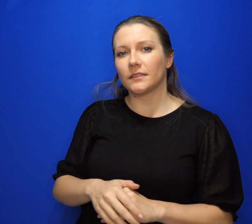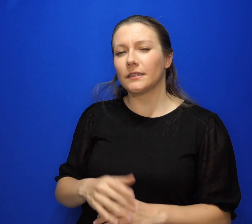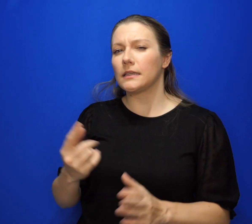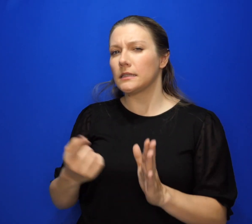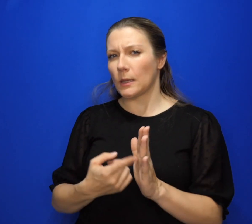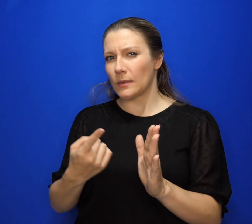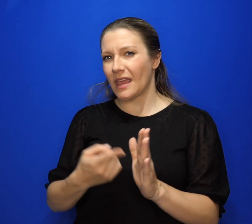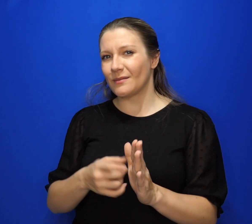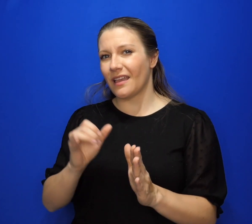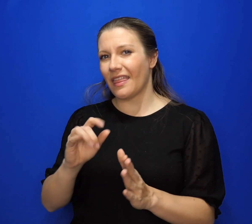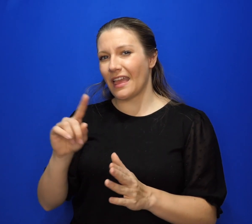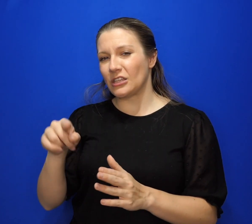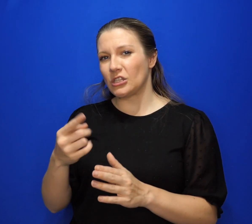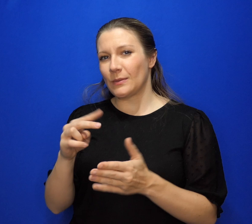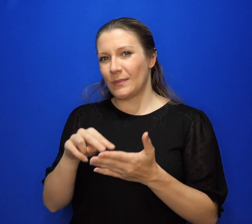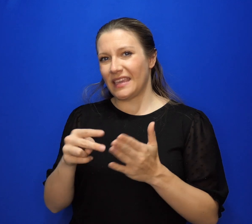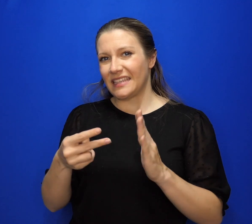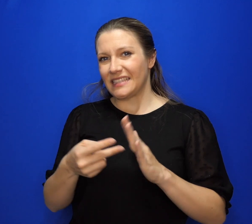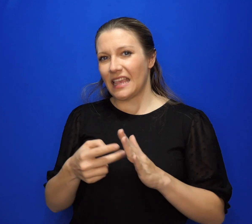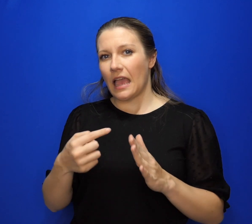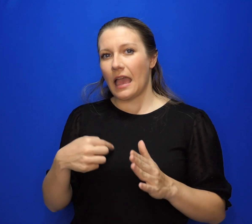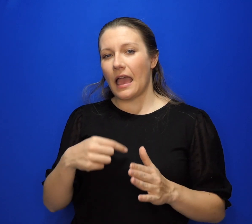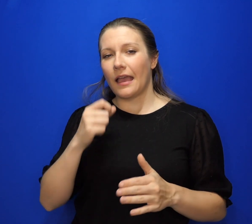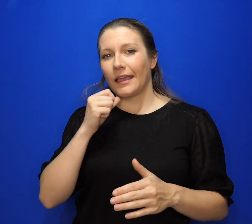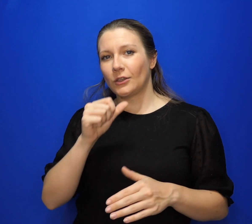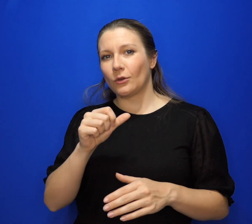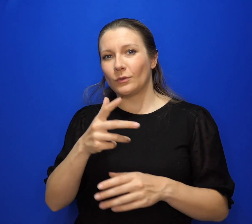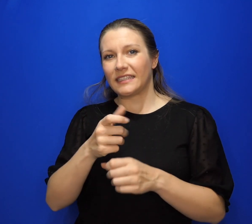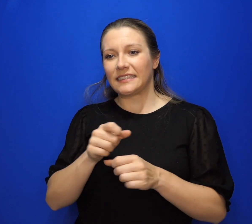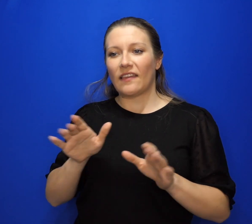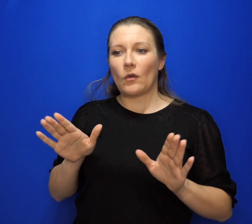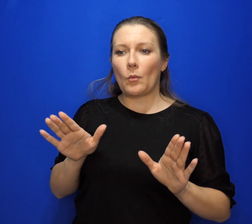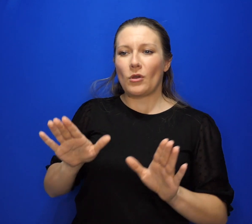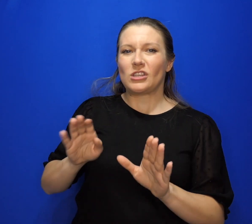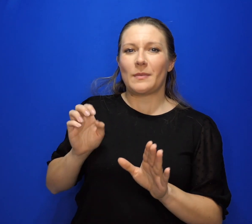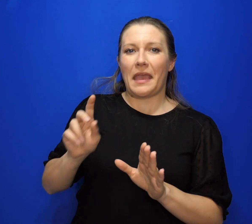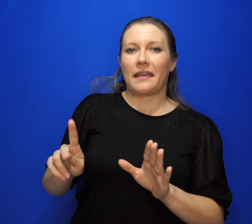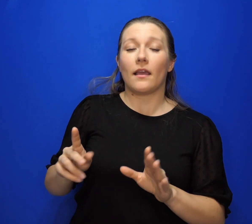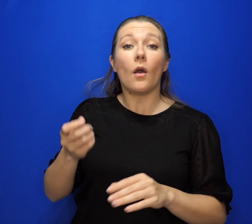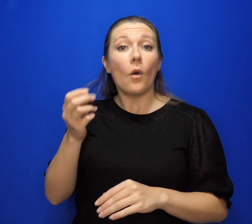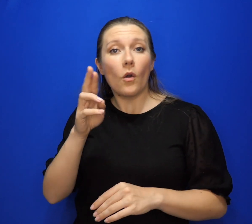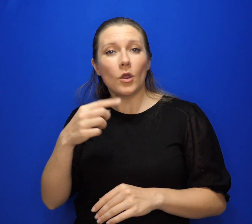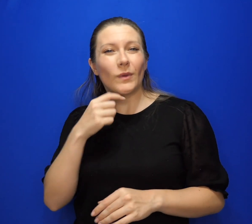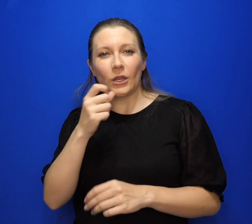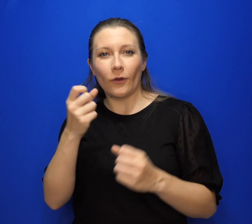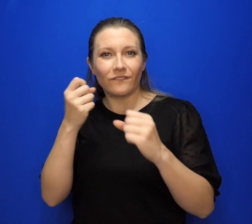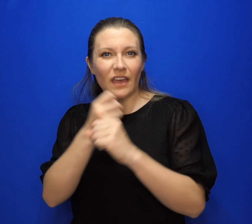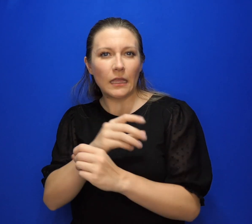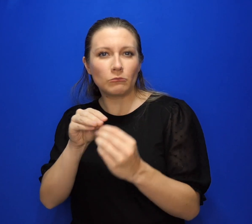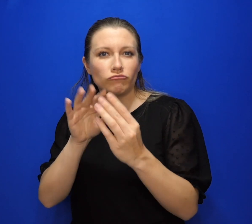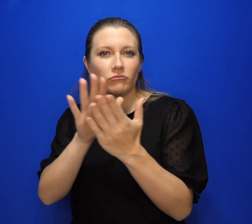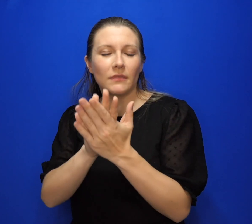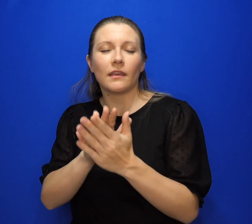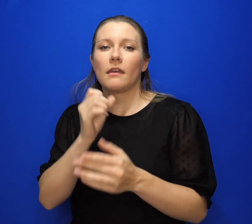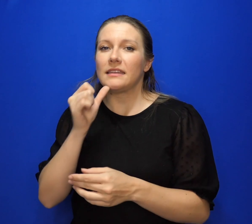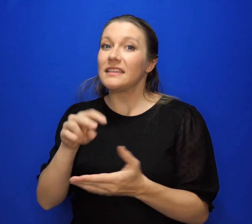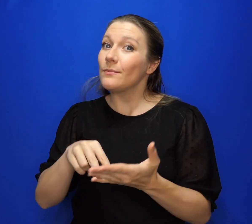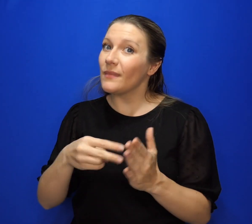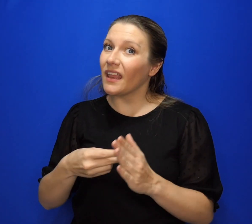I don't get pushback or we don't fight. It doesn't really mean they're doing great. And I think people